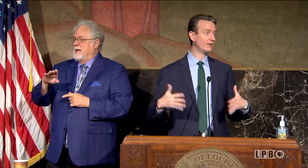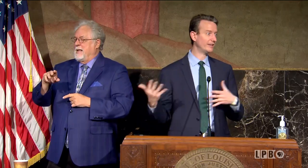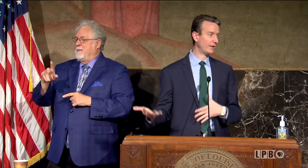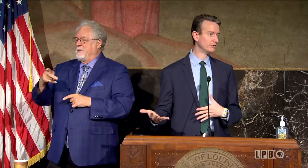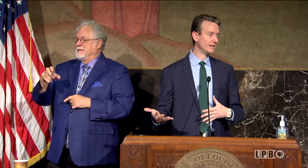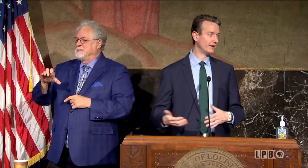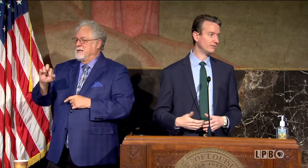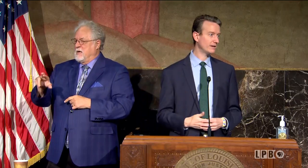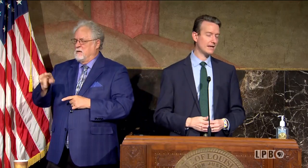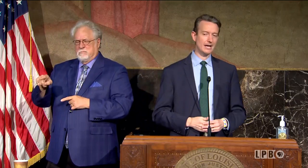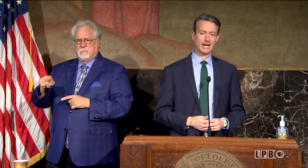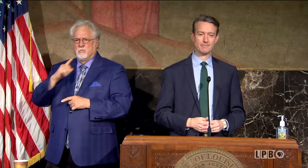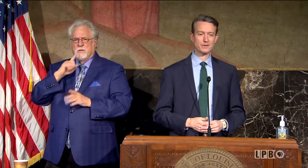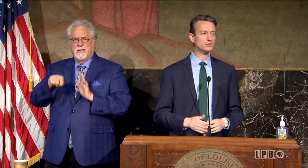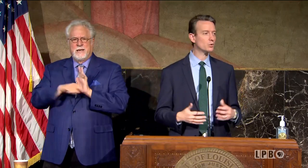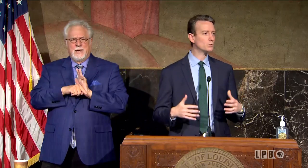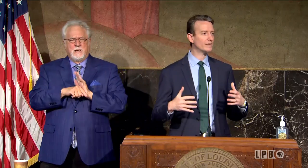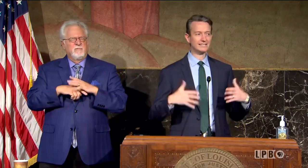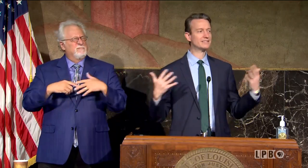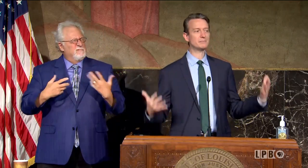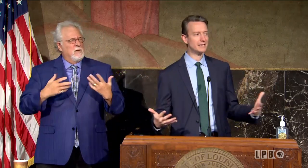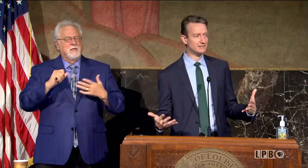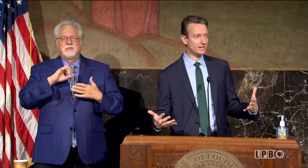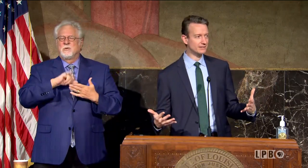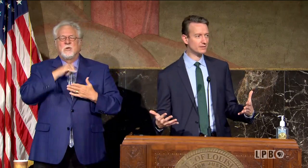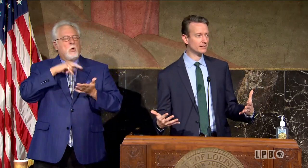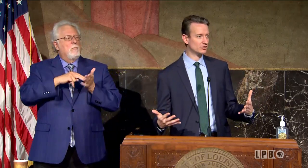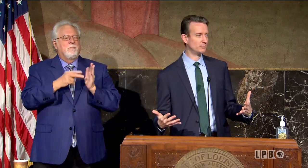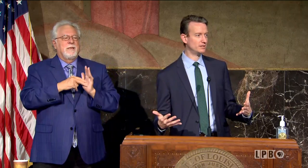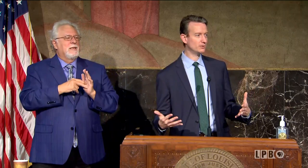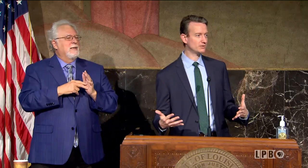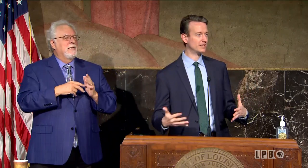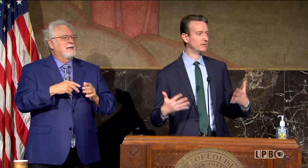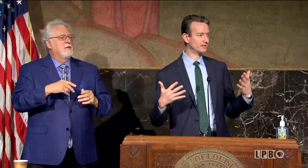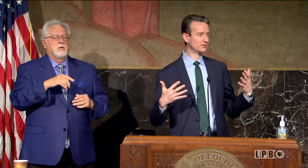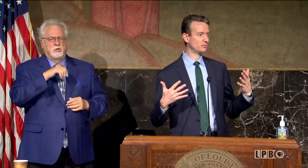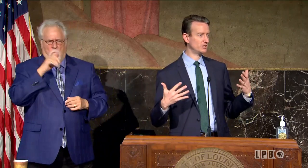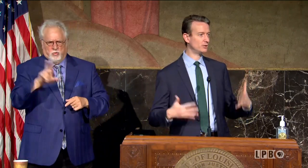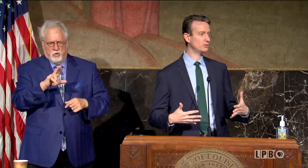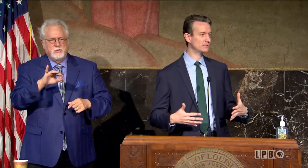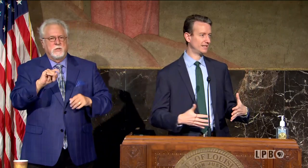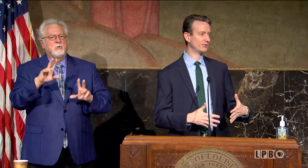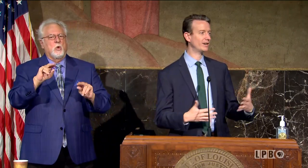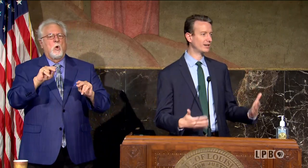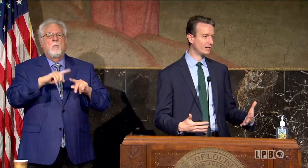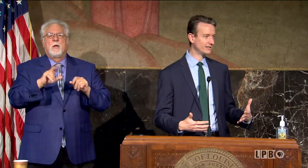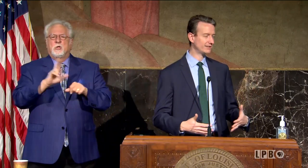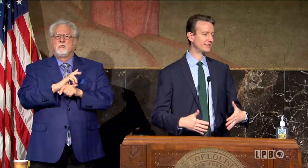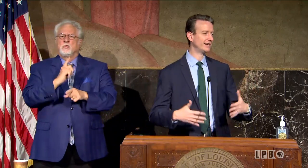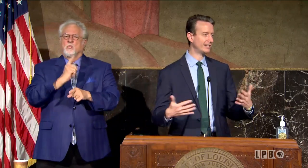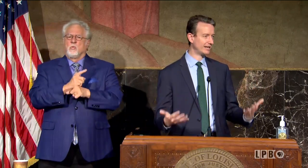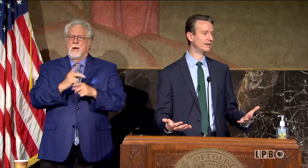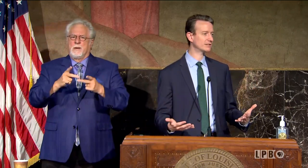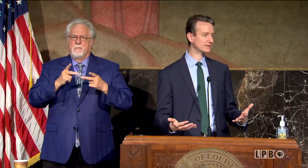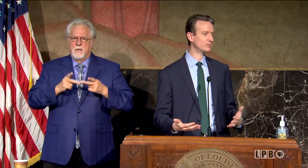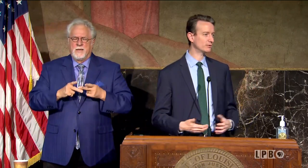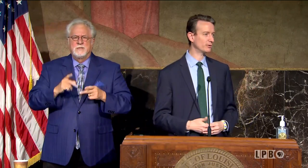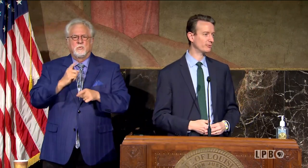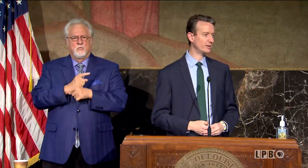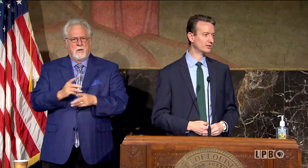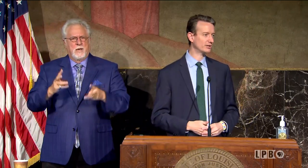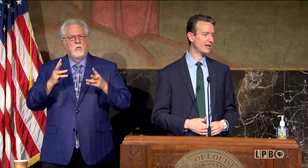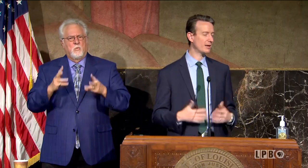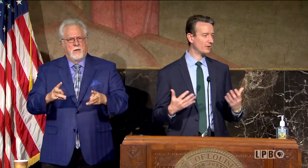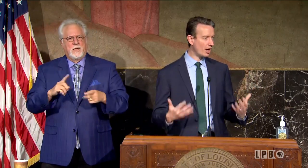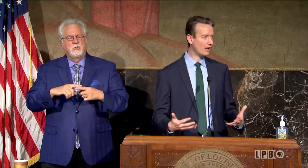they found that was negative. So that doesn't mean it's not something that should be used. It means it should be used in the right context, and it gives us some